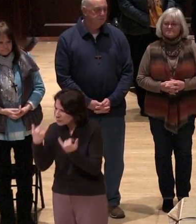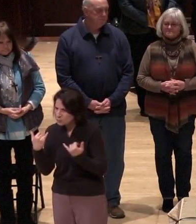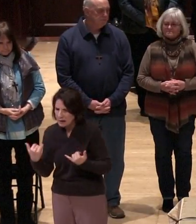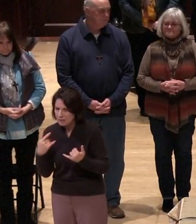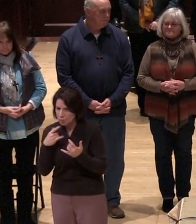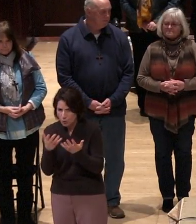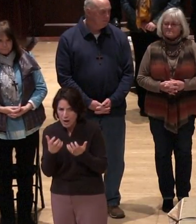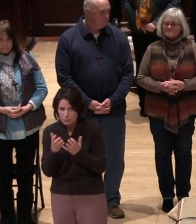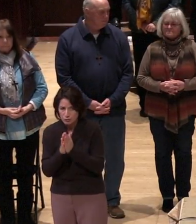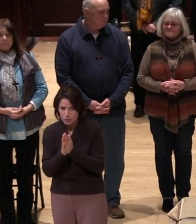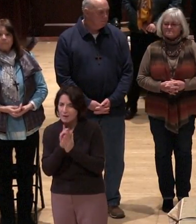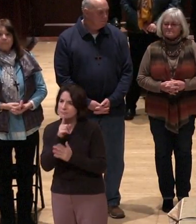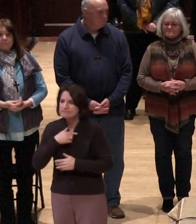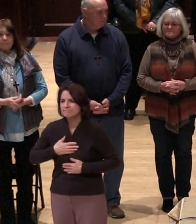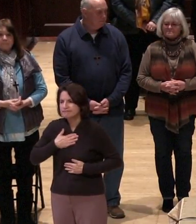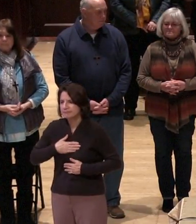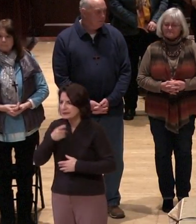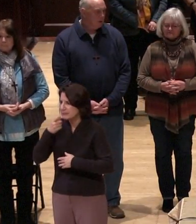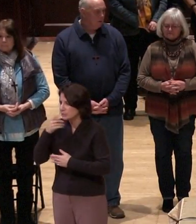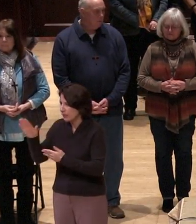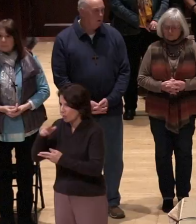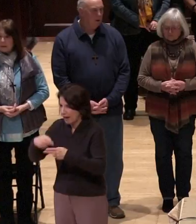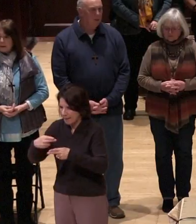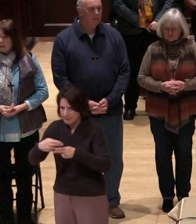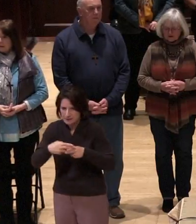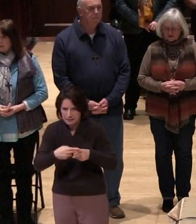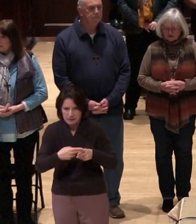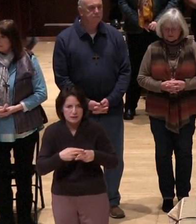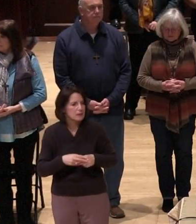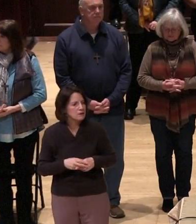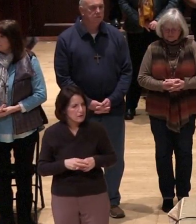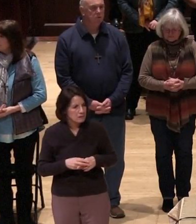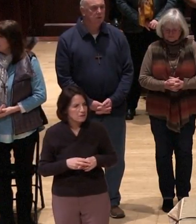like to pray for? Please mention their names. Okay.